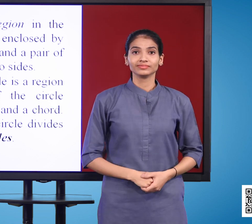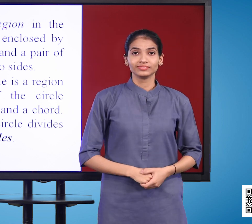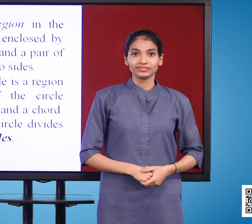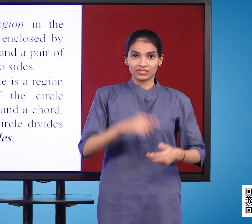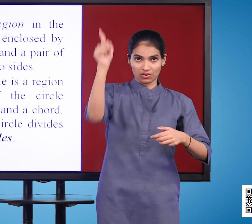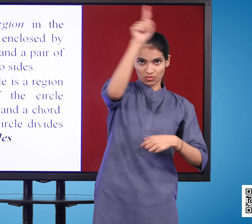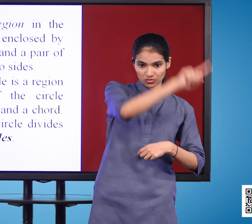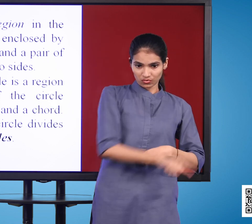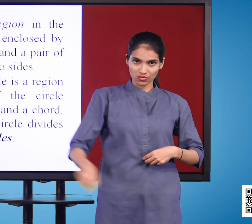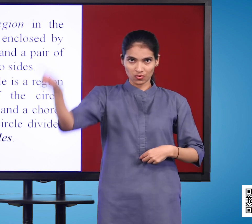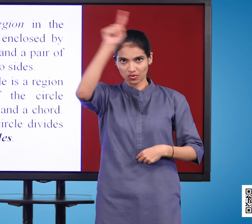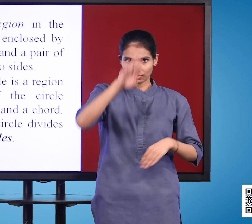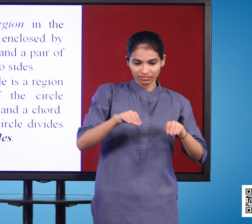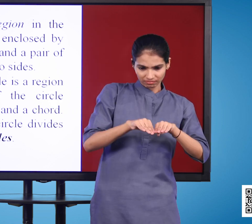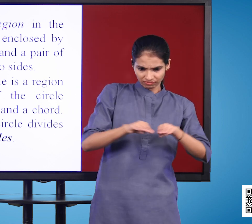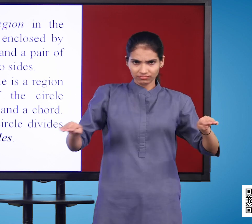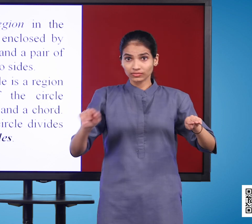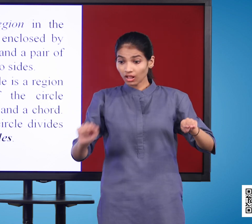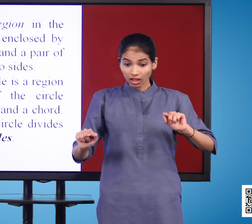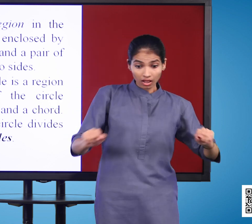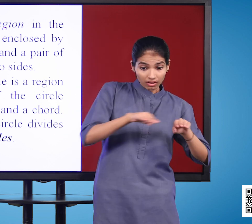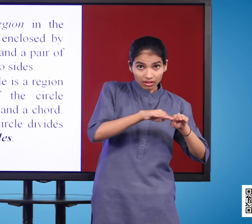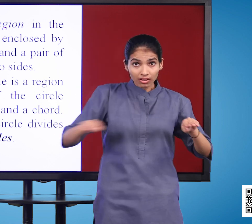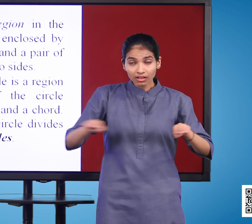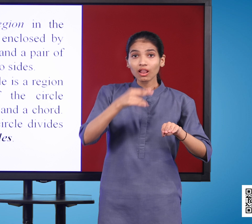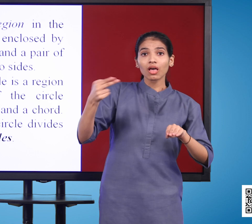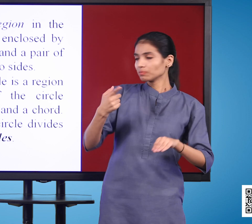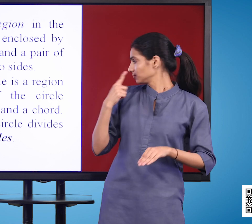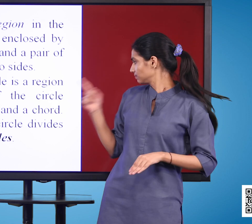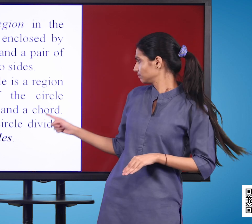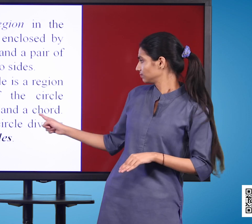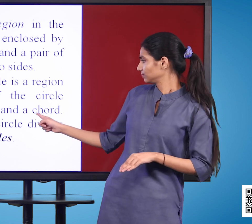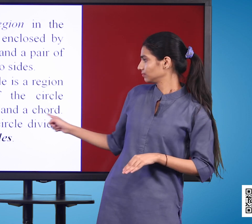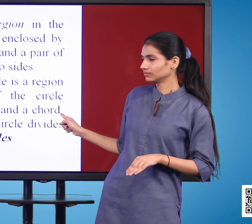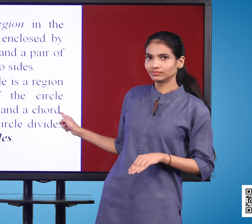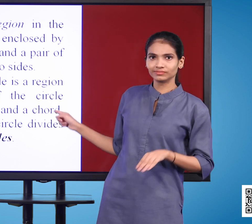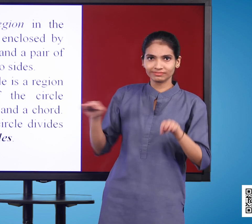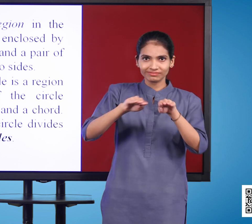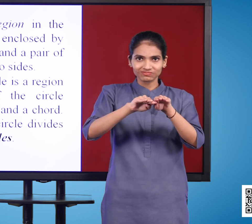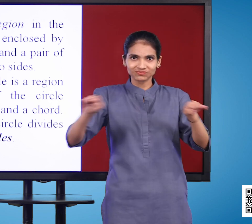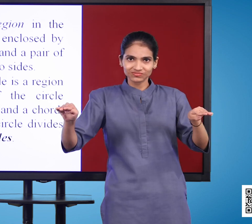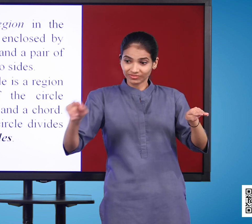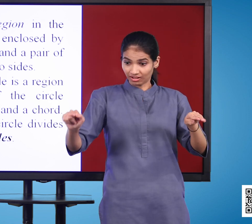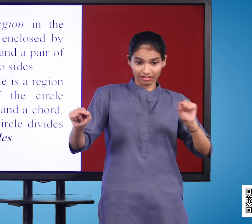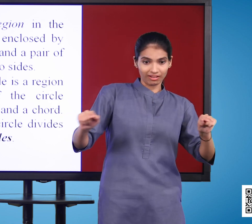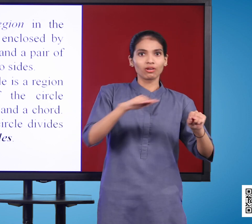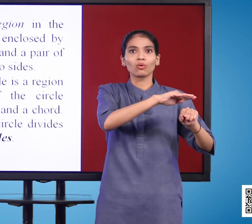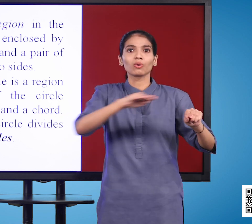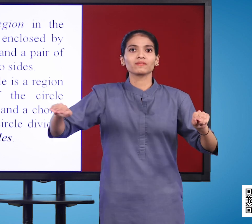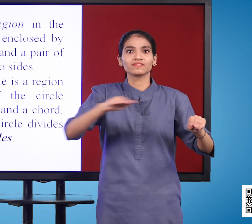A segment of a circle is a region in the interior of the circle enclosed by an arc and a chord.